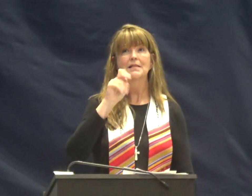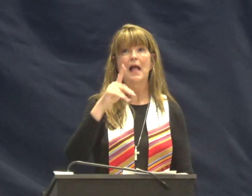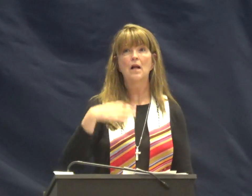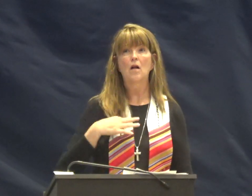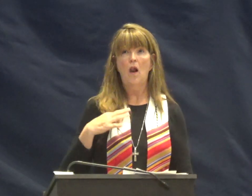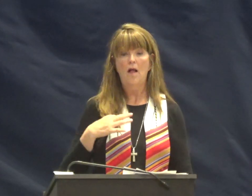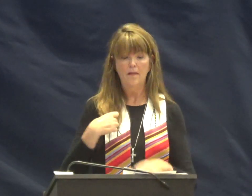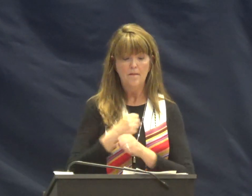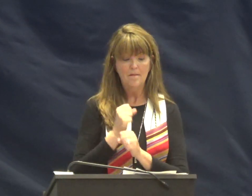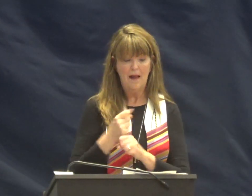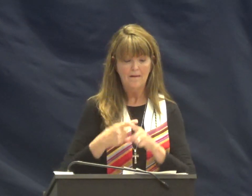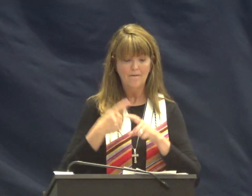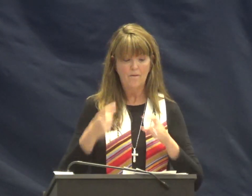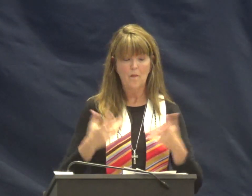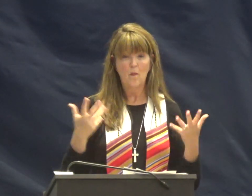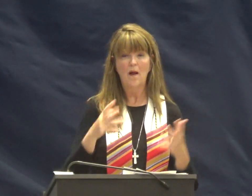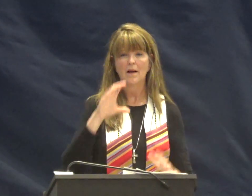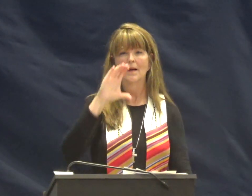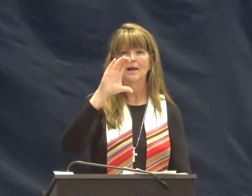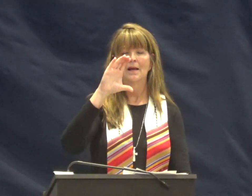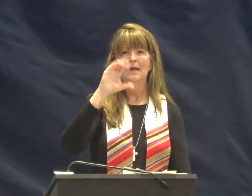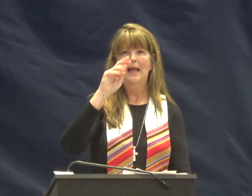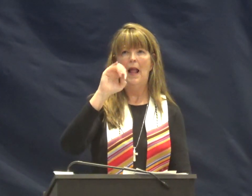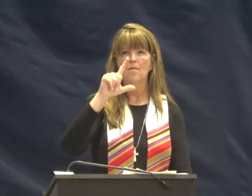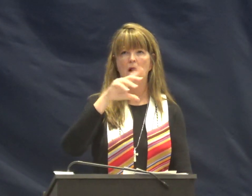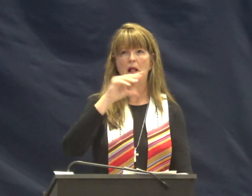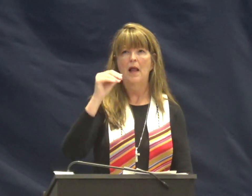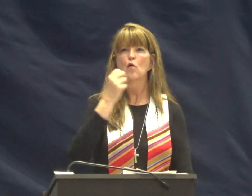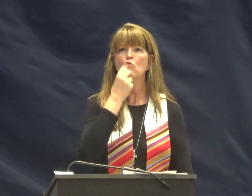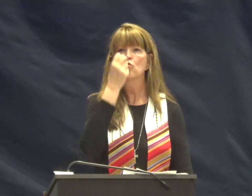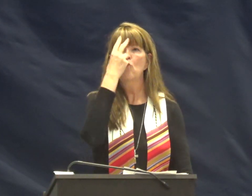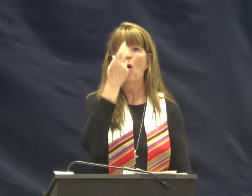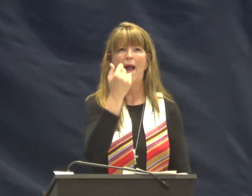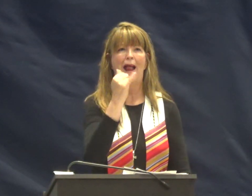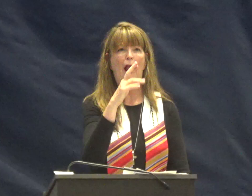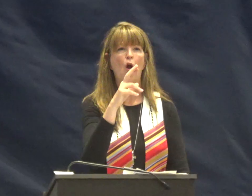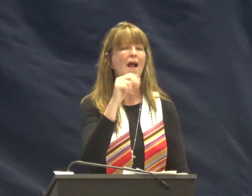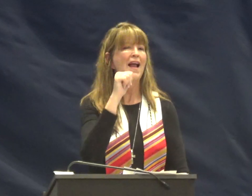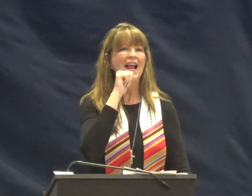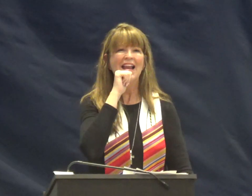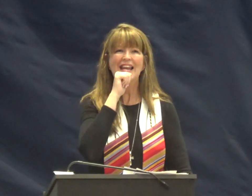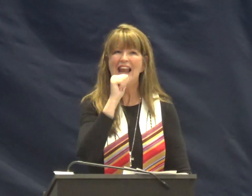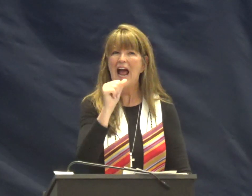Testament. And sackcloth was made from camel's and goat's hair.